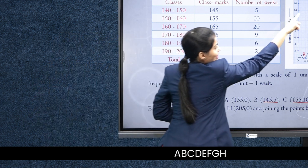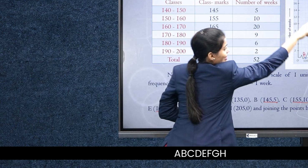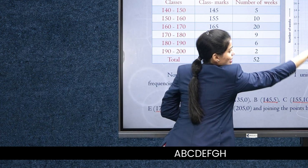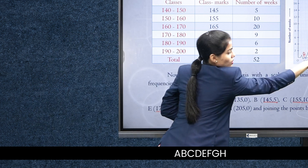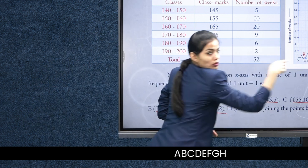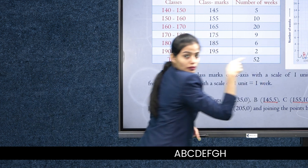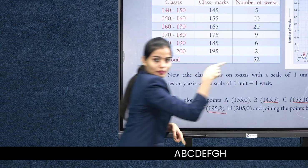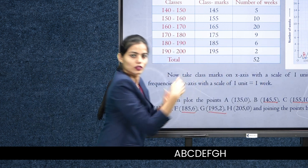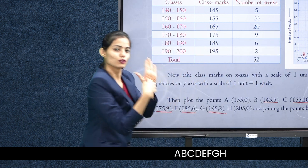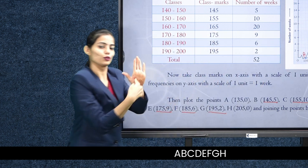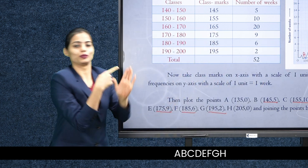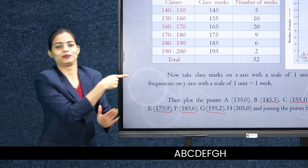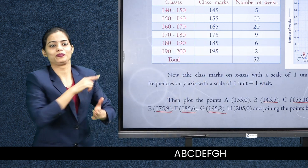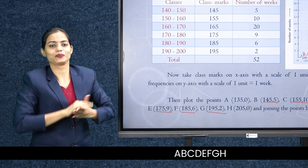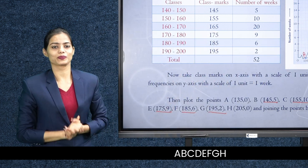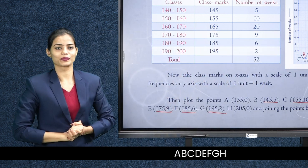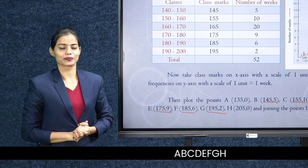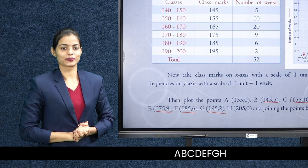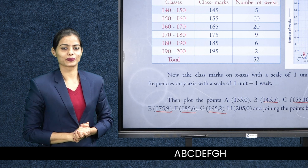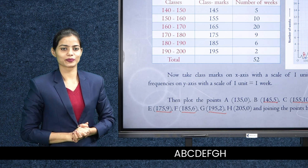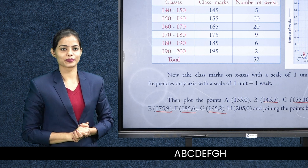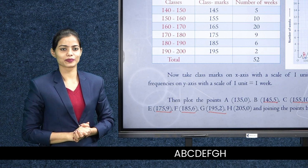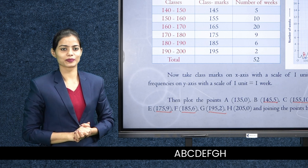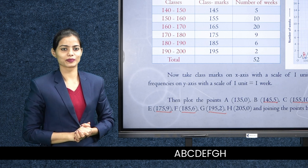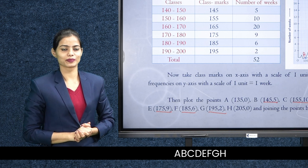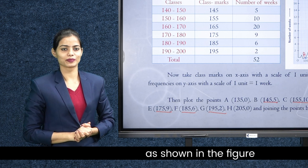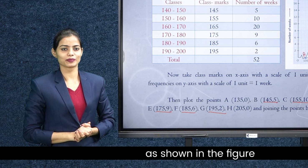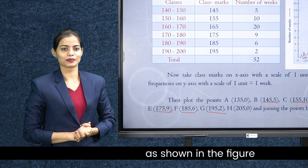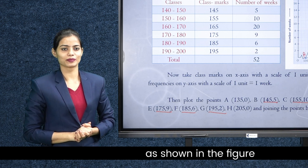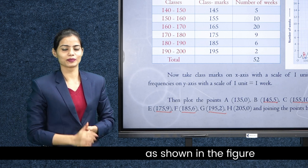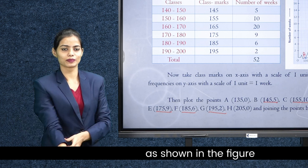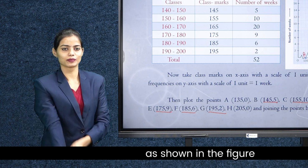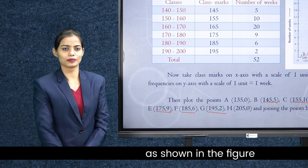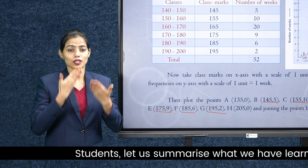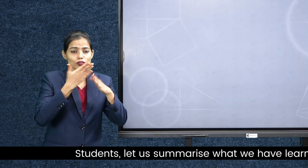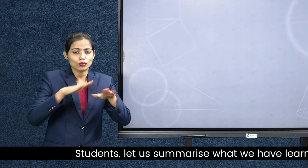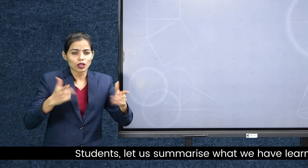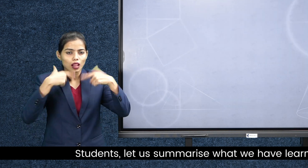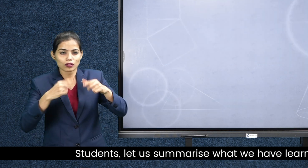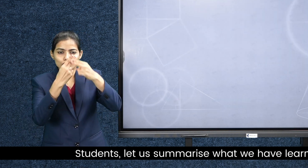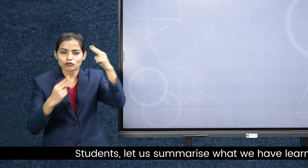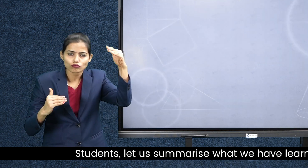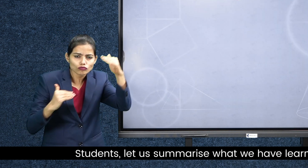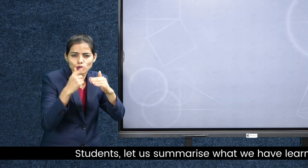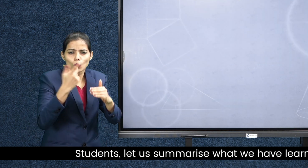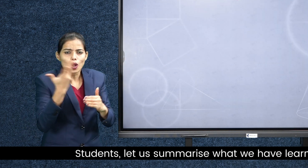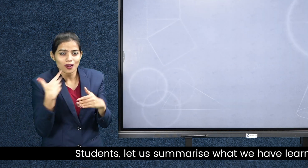B, C, D, E, F, G, H as shown in the figure. Students, let us summarize what